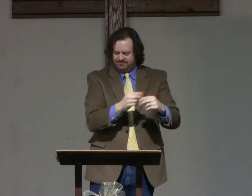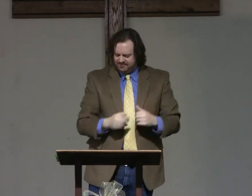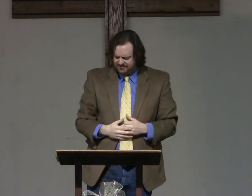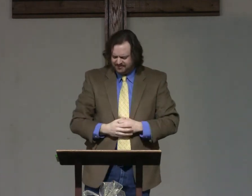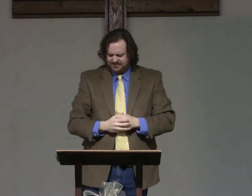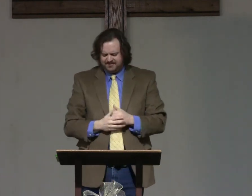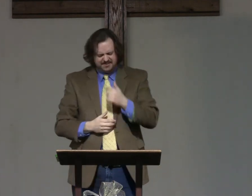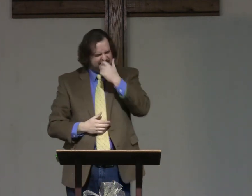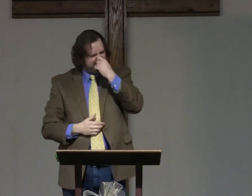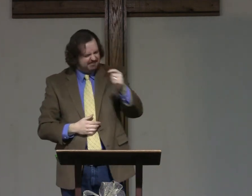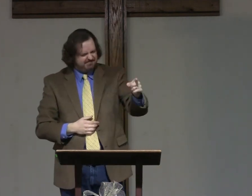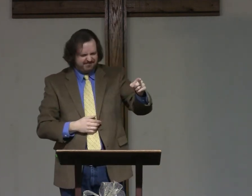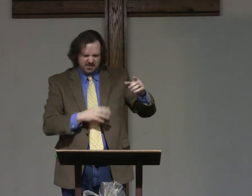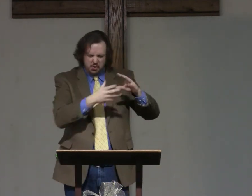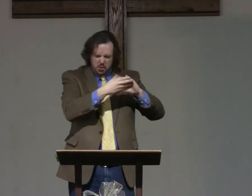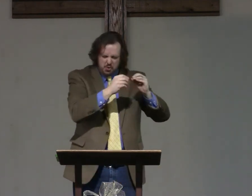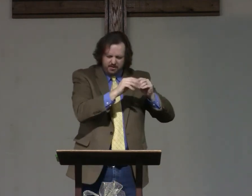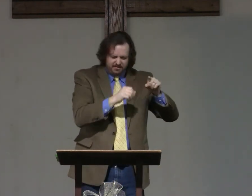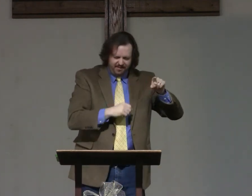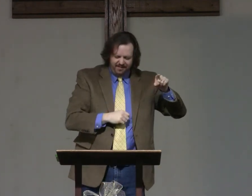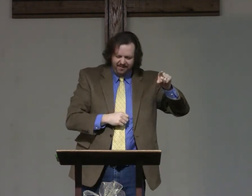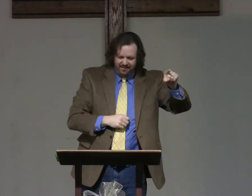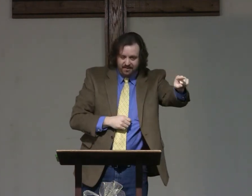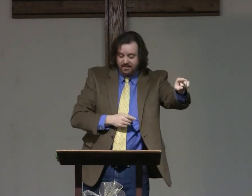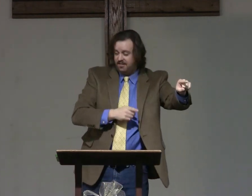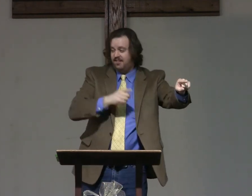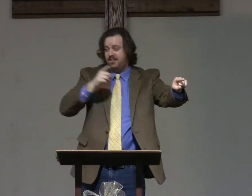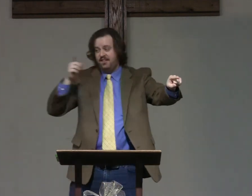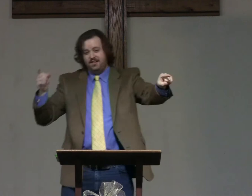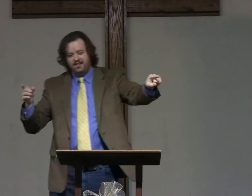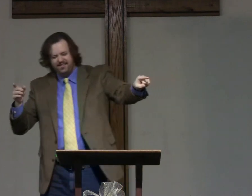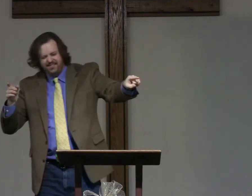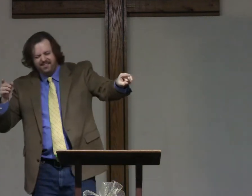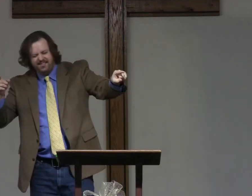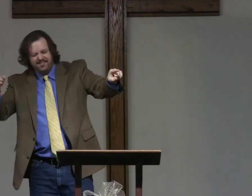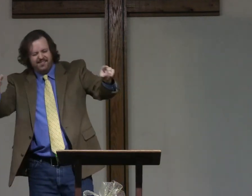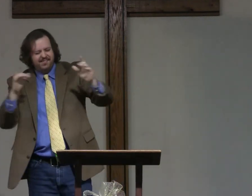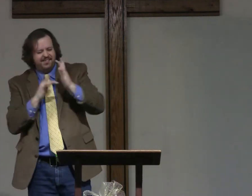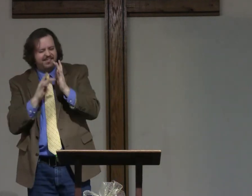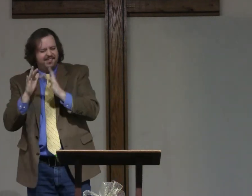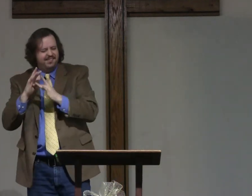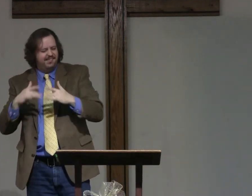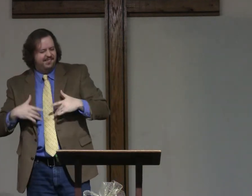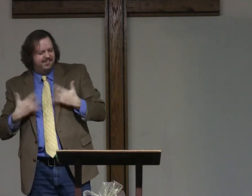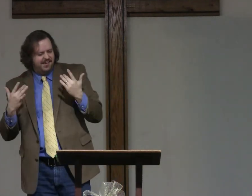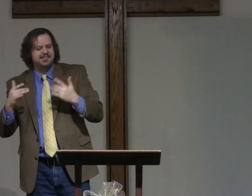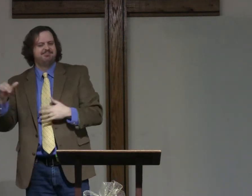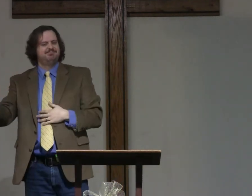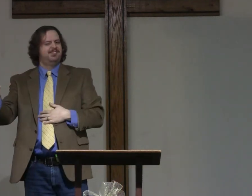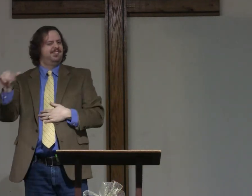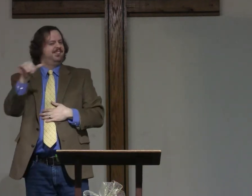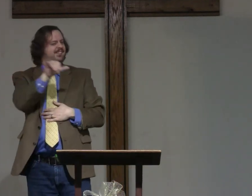The name Moses means out of the water. So that's interesting. The story has a parallel in the story of